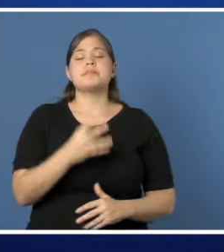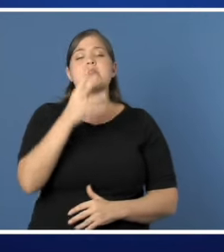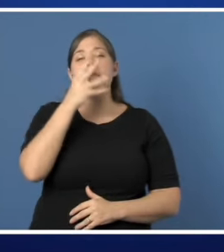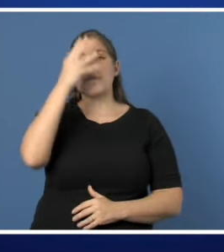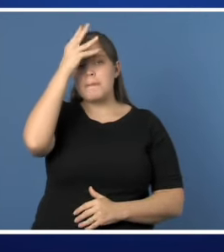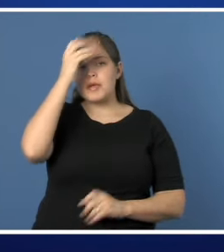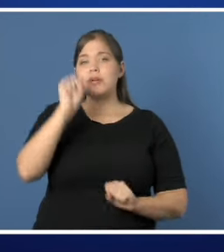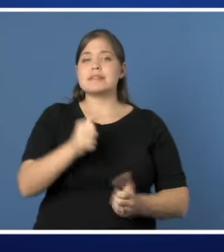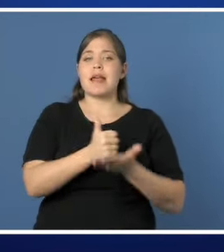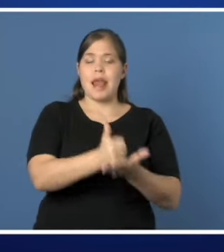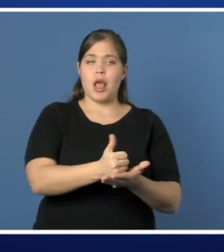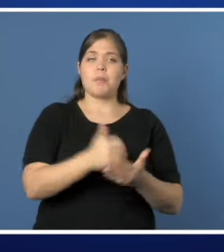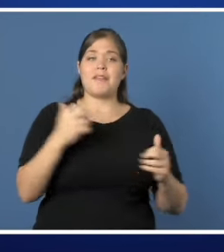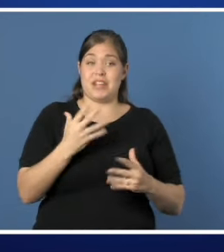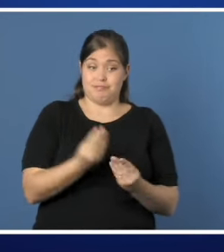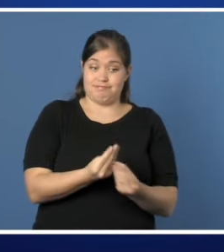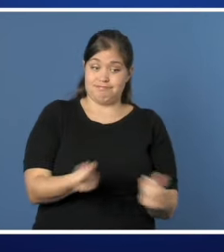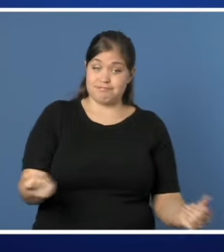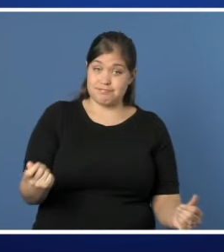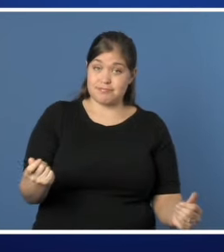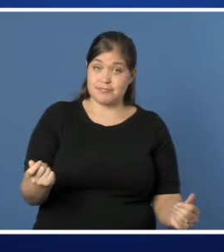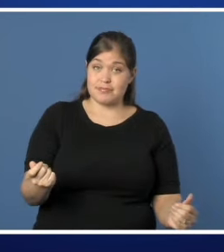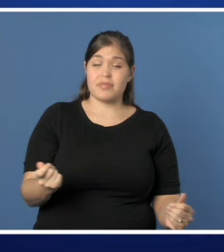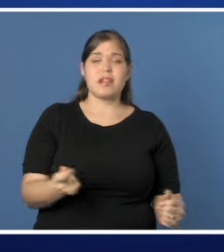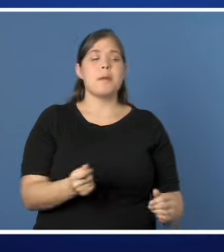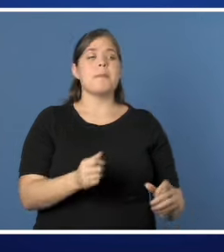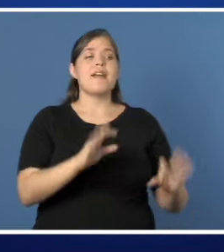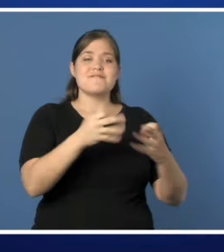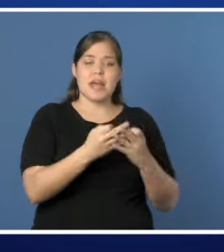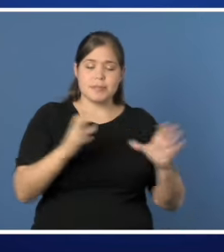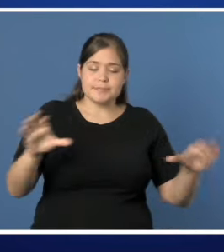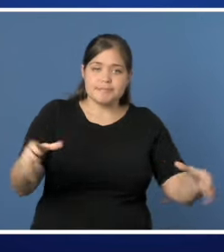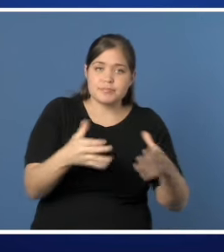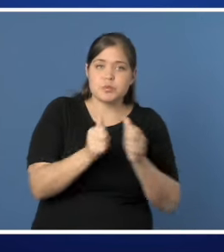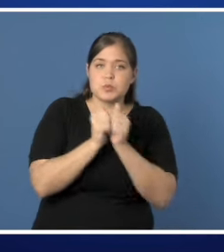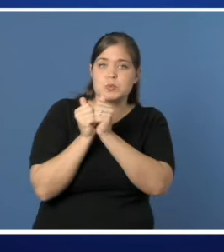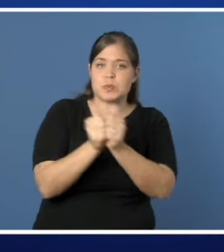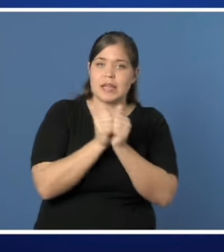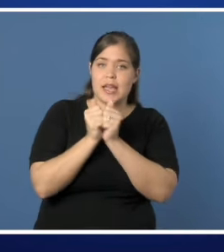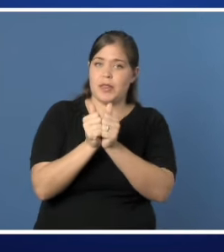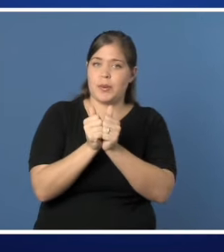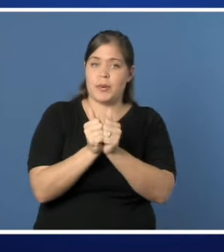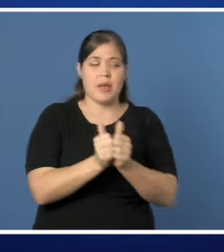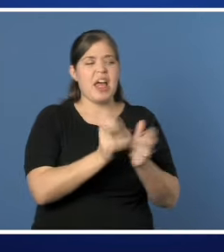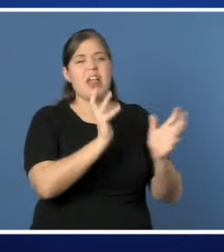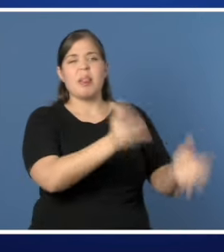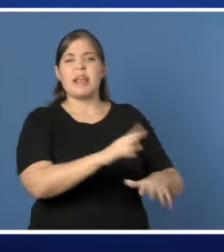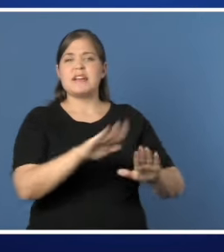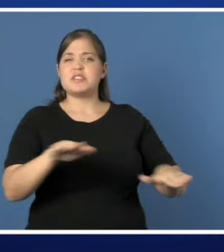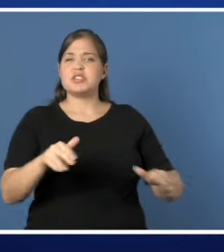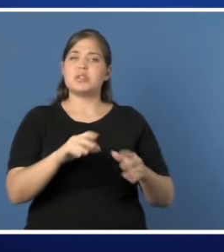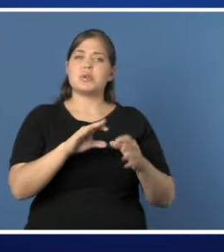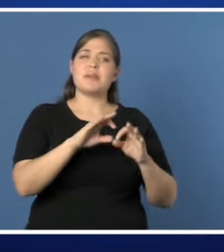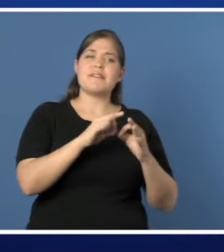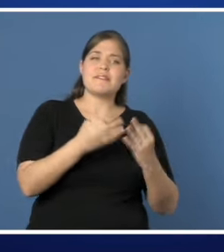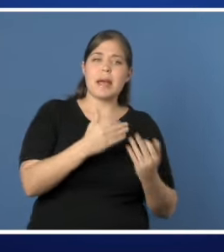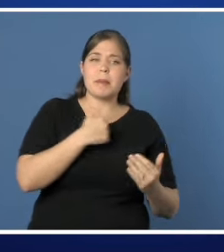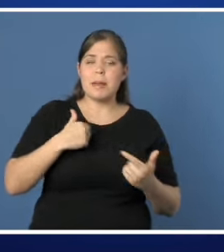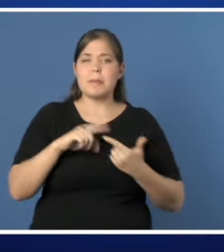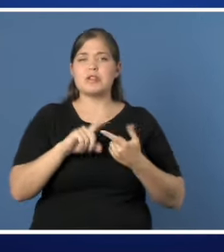Parents can help minimize their children's fears by Keeping the family together Do not leave children with